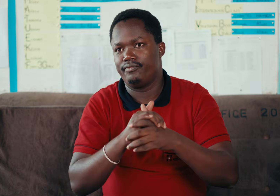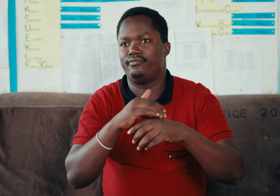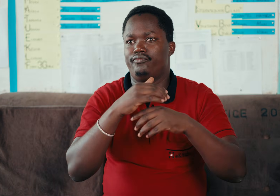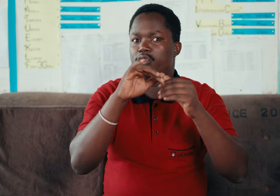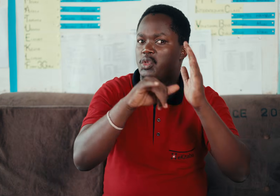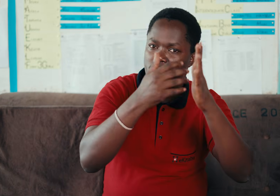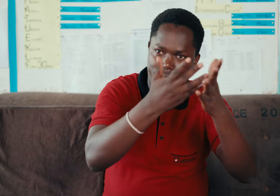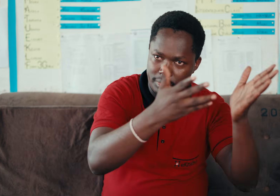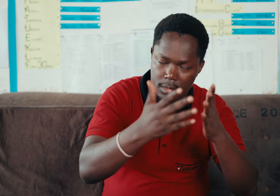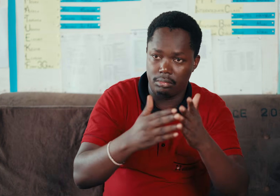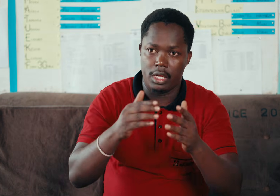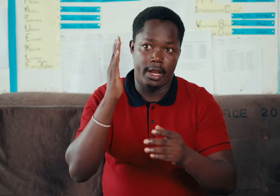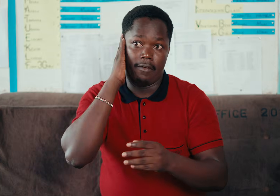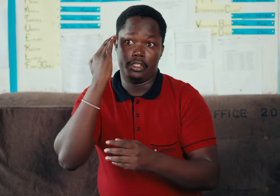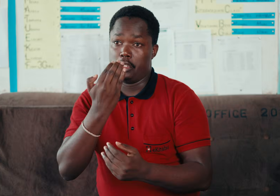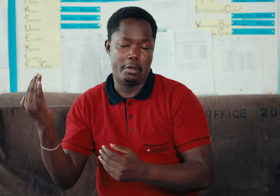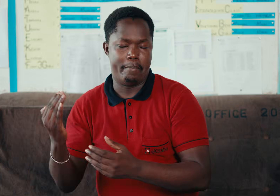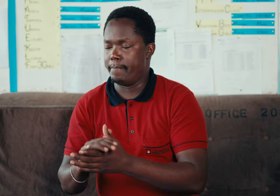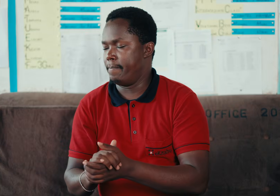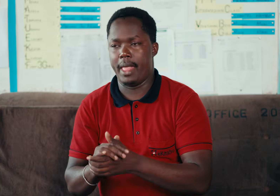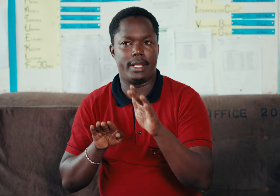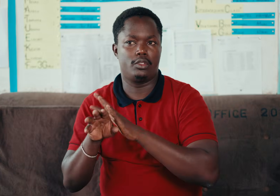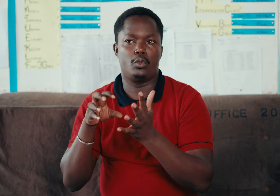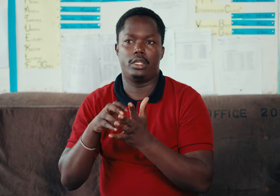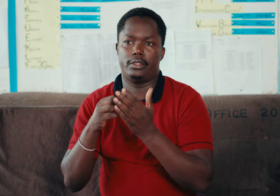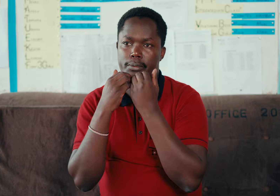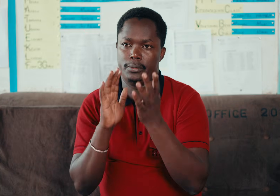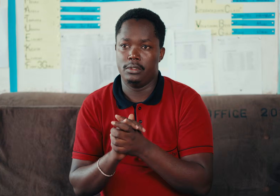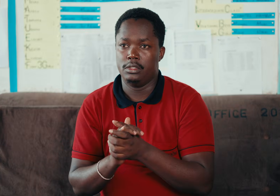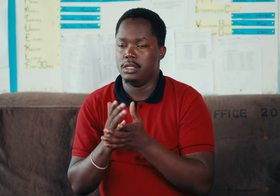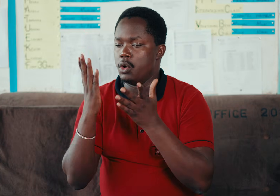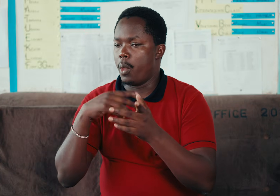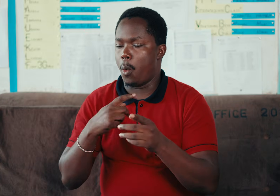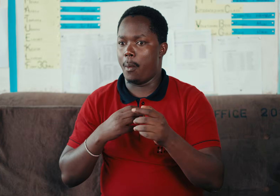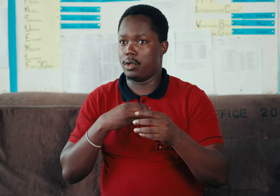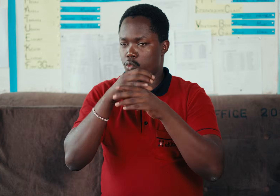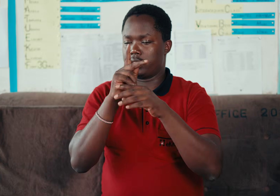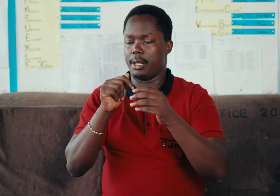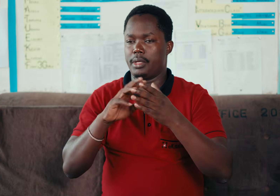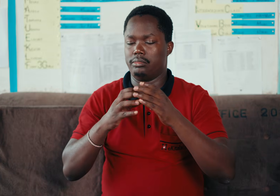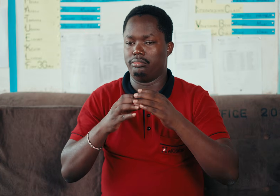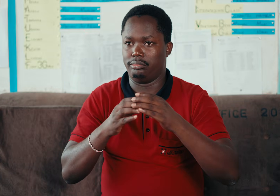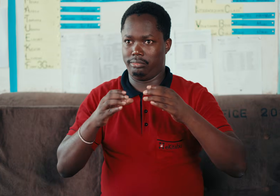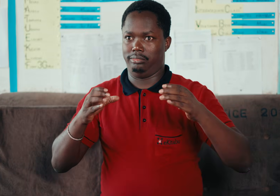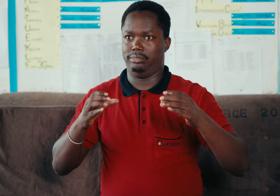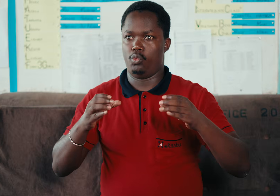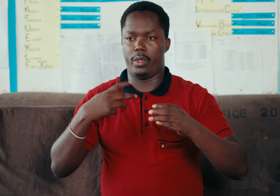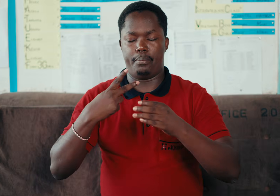television and radio and all that. But for the deaf learner, they could not access this content. So this is where Studio